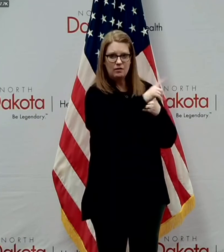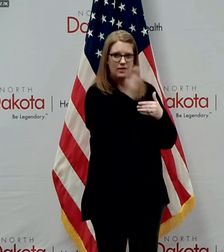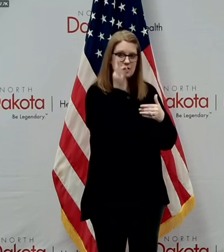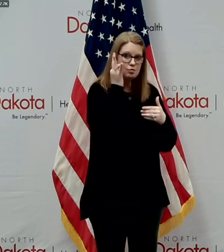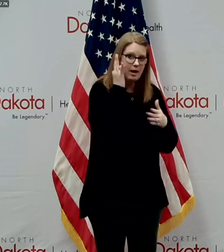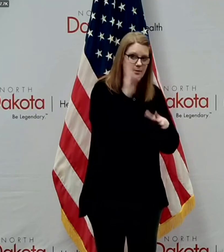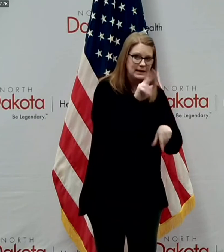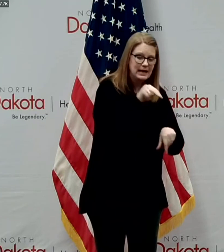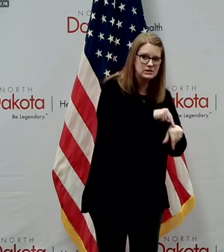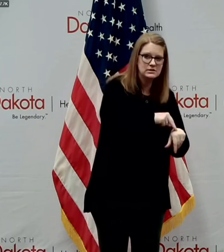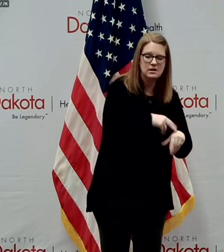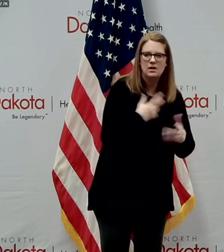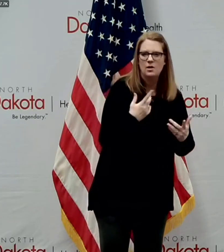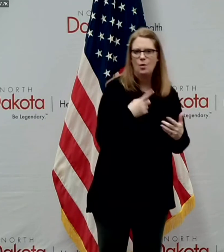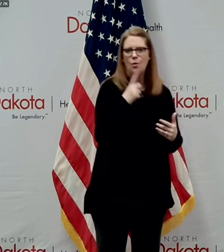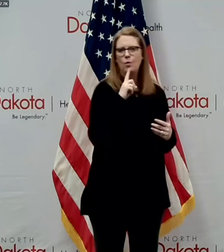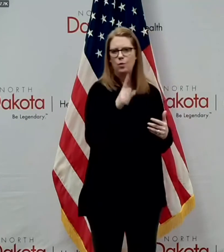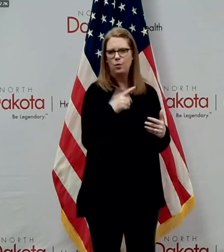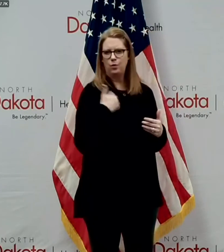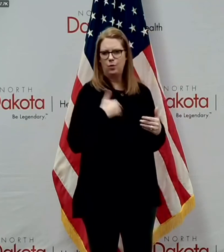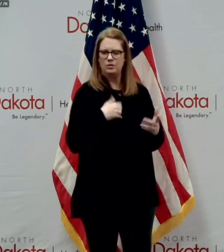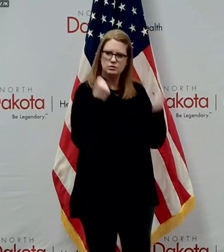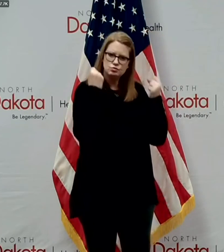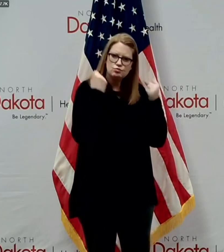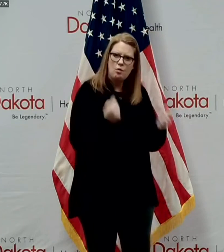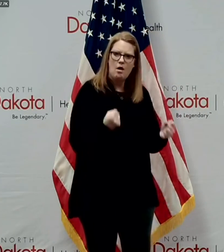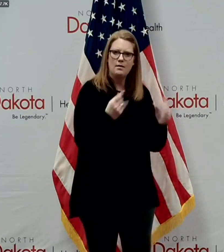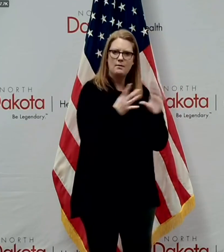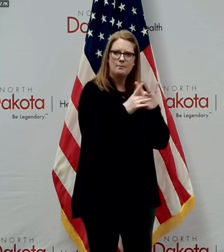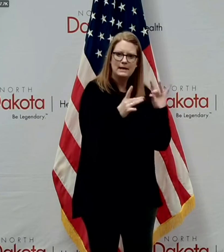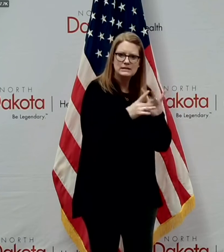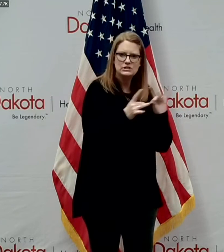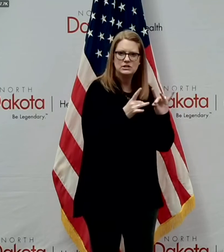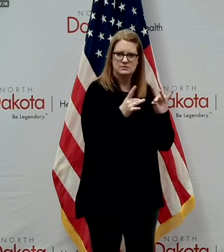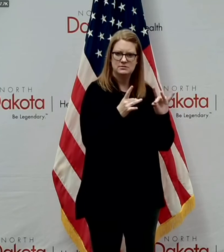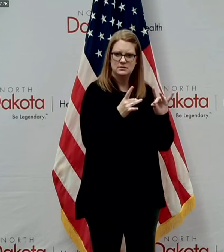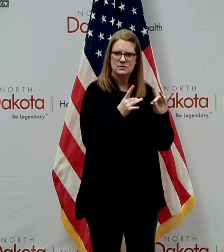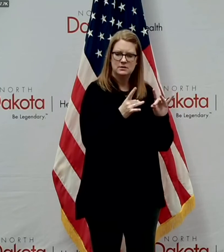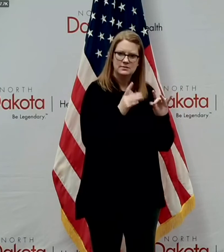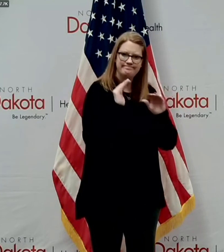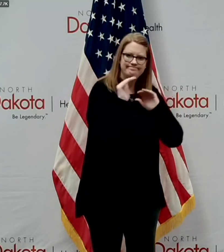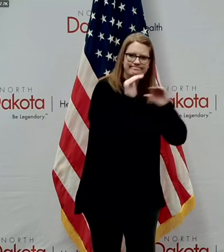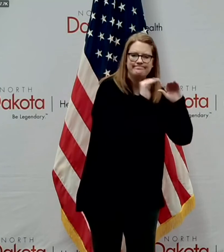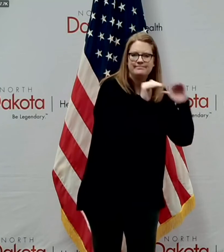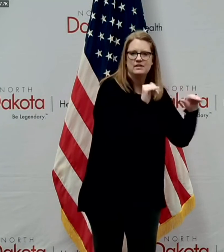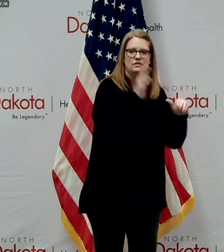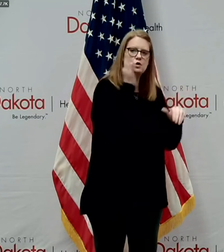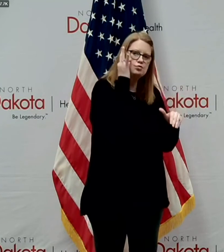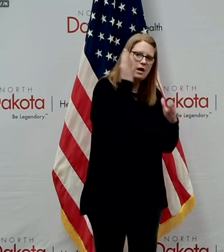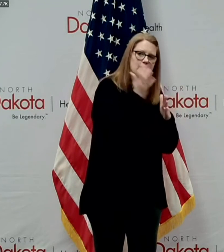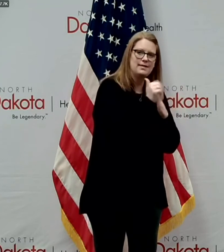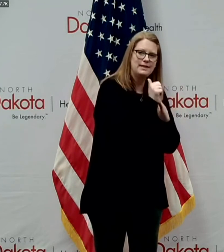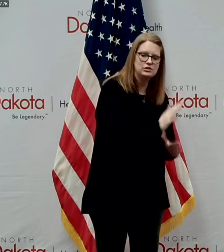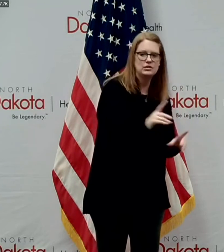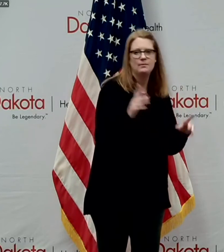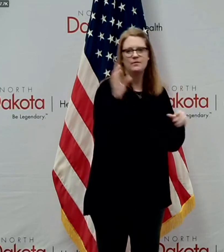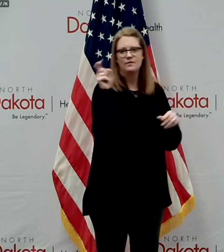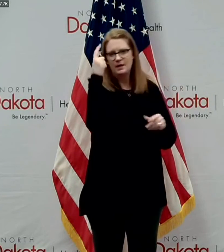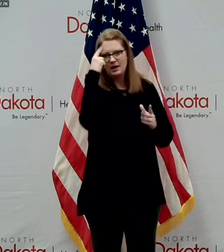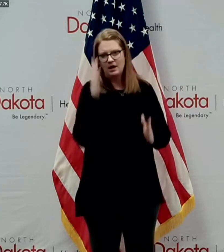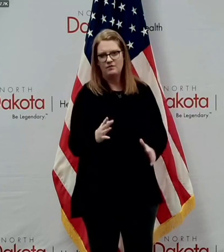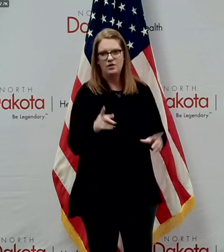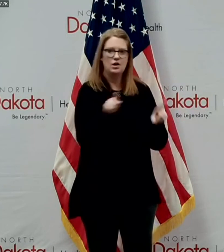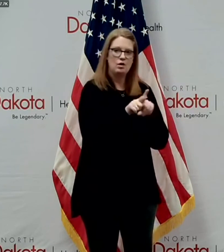and those are just strong messagings that are reiterated from tribal leadership and from our governor and our administration here.